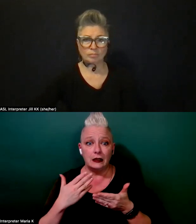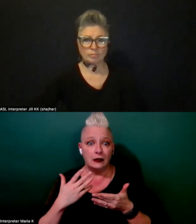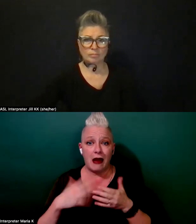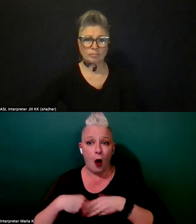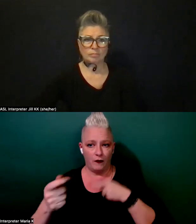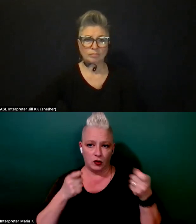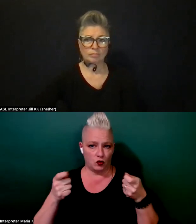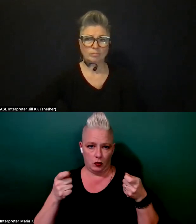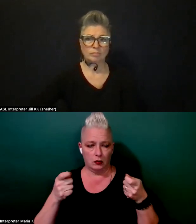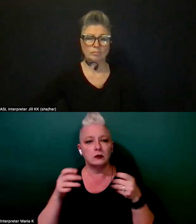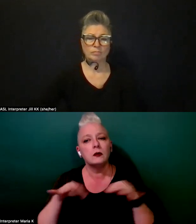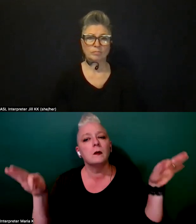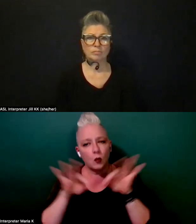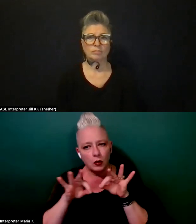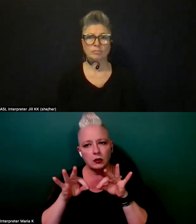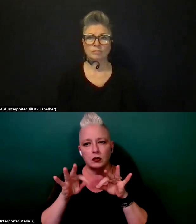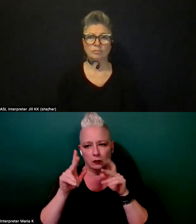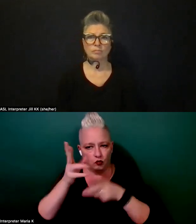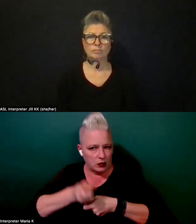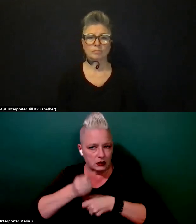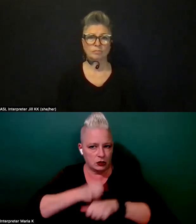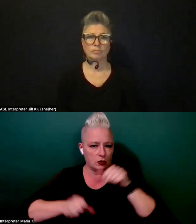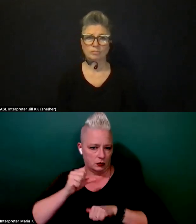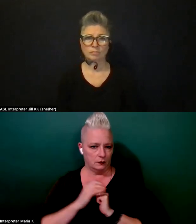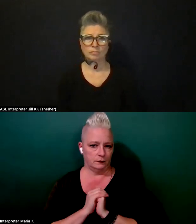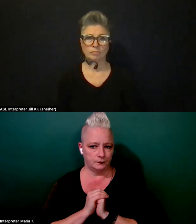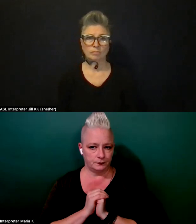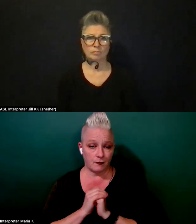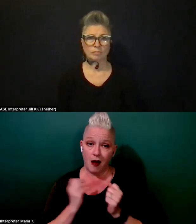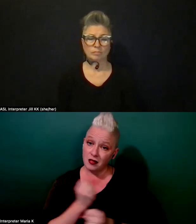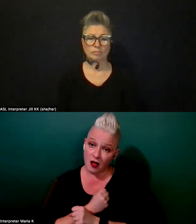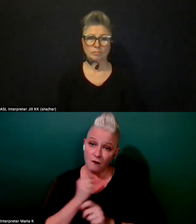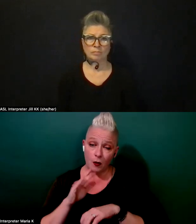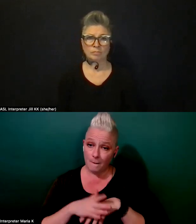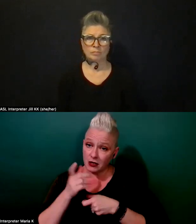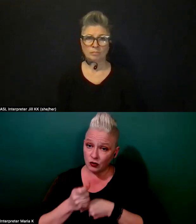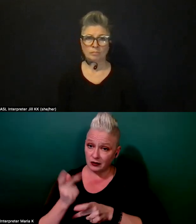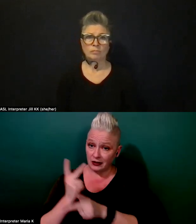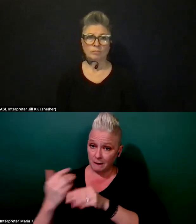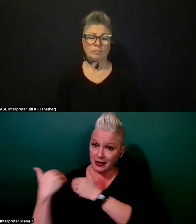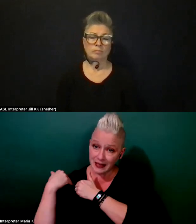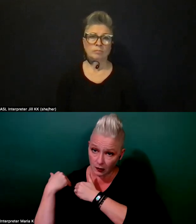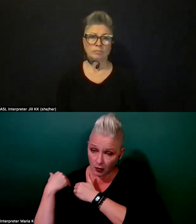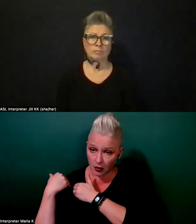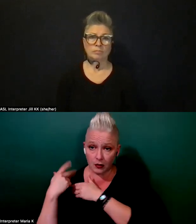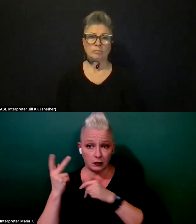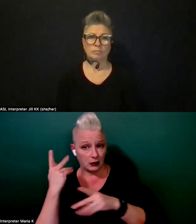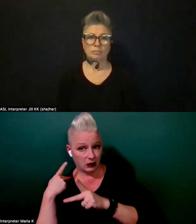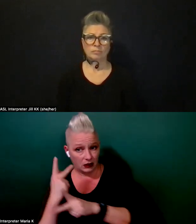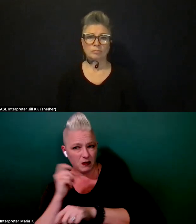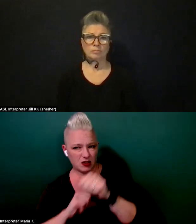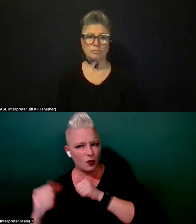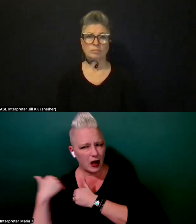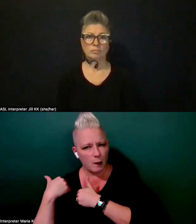to have people you trust around you, and I love to have people on my team that like hold me accountable and like keep me on track because I think